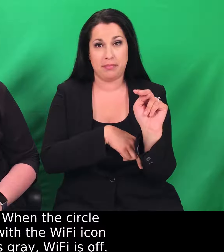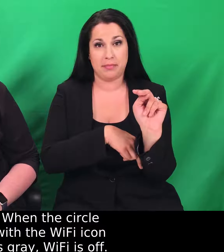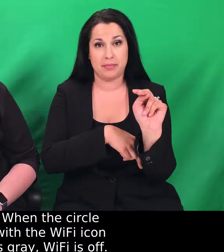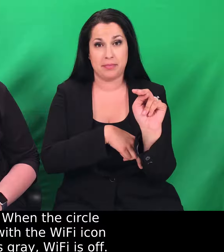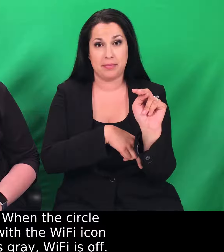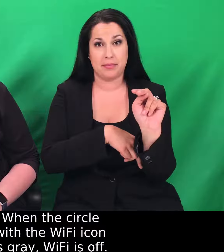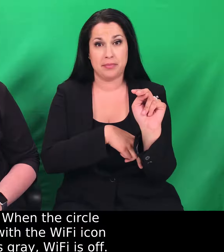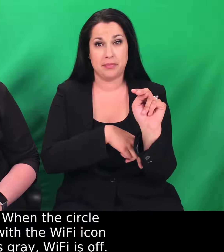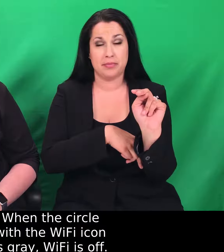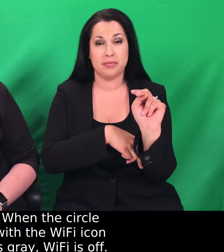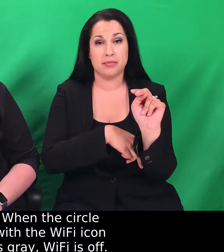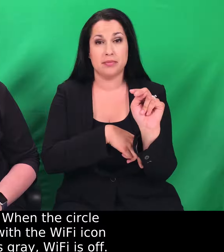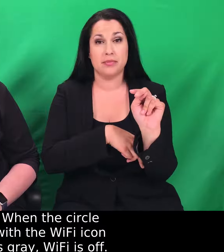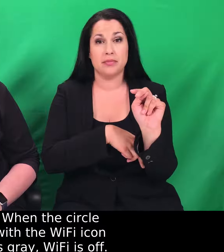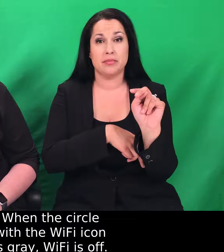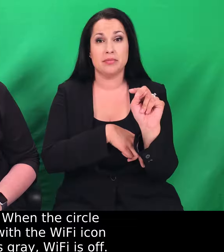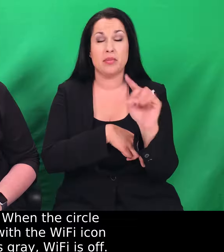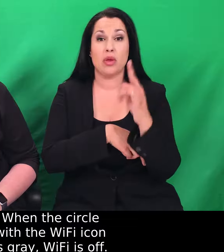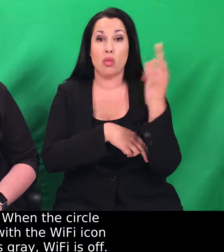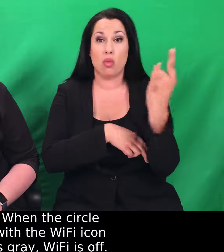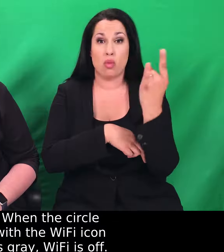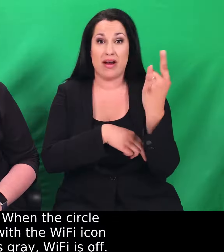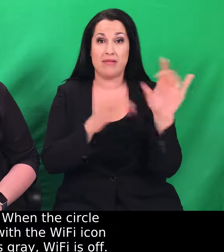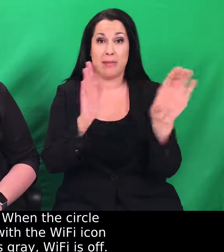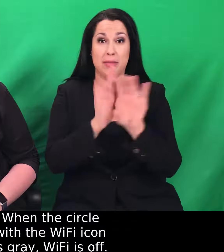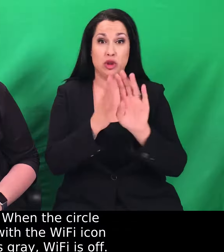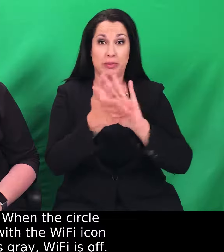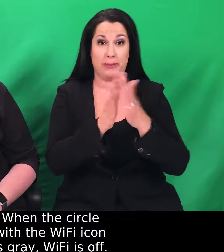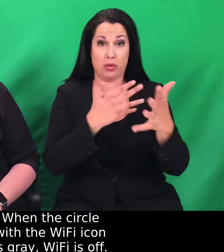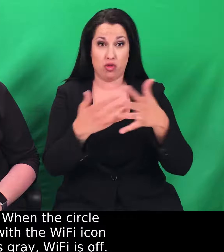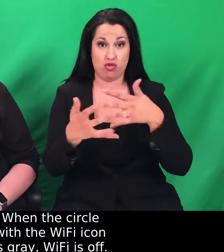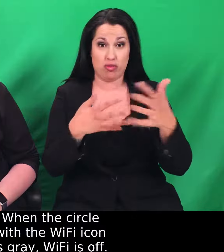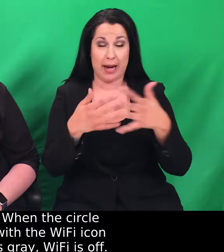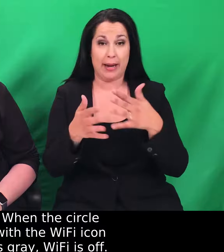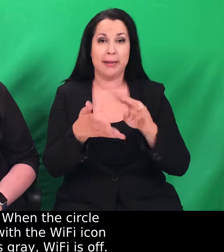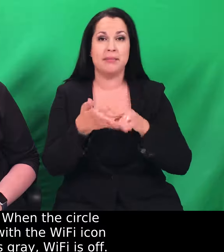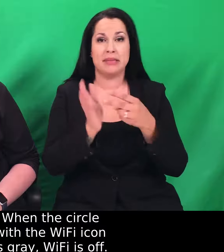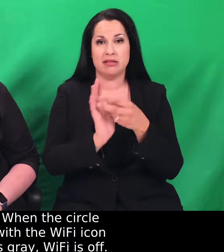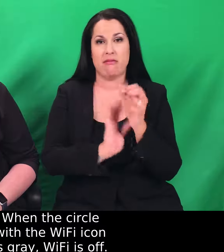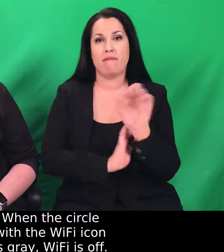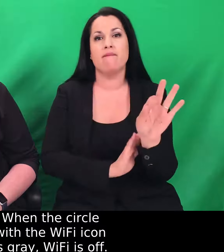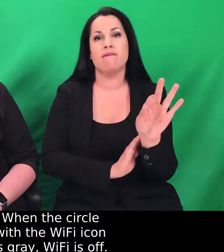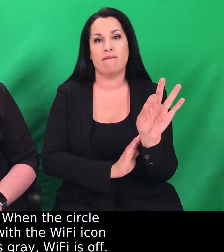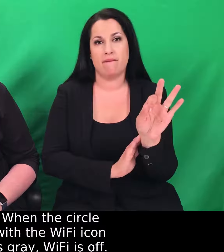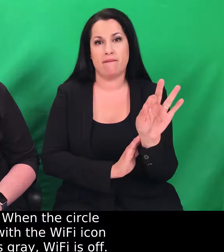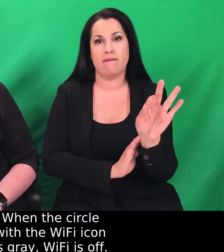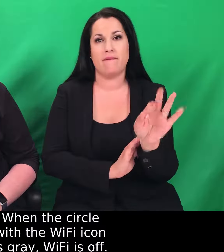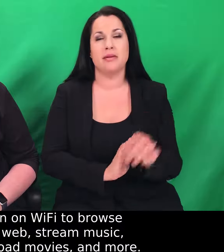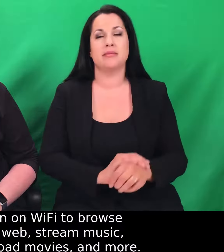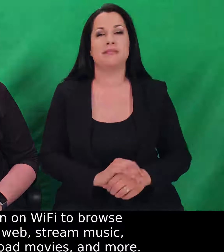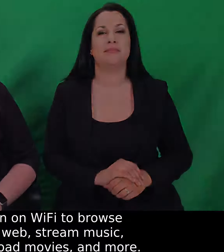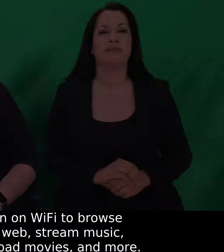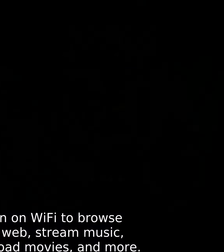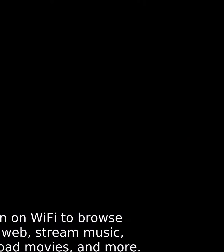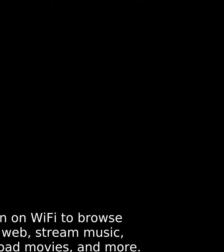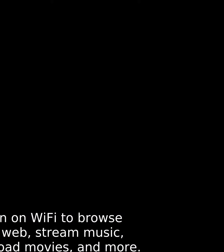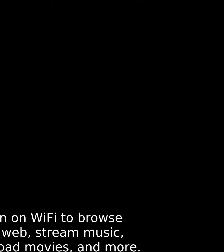When the circle with the Wi-Fi icon is gray, Wi-Fi is off.